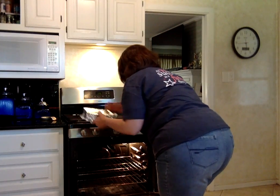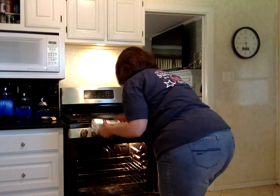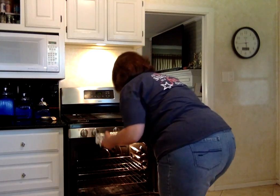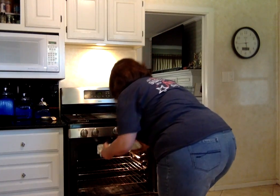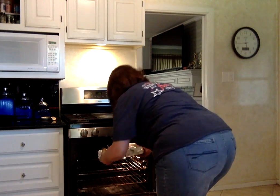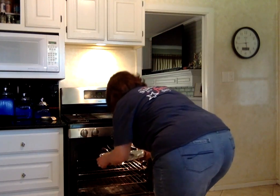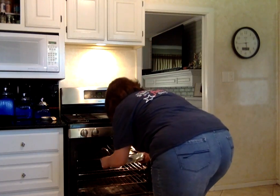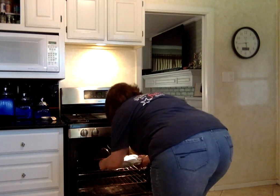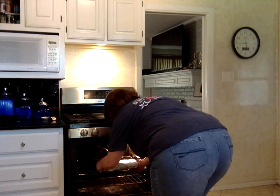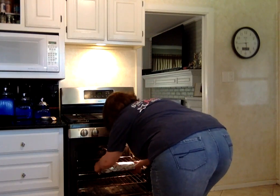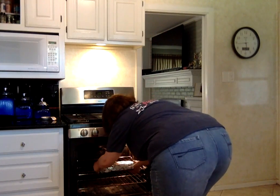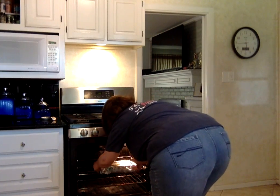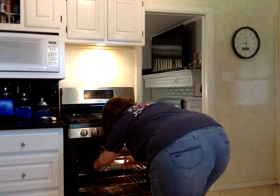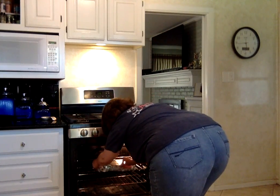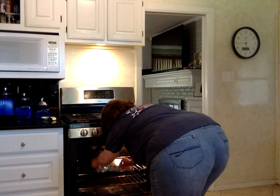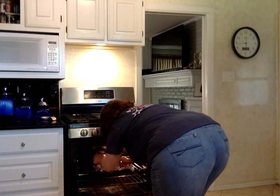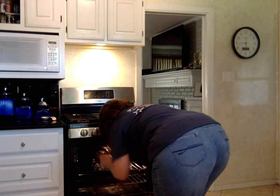because otherwise I'm just opening a door to nowhere.